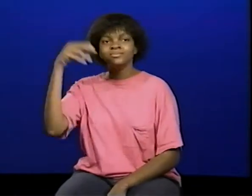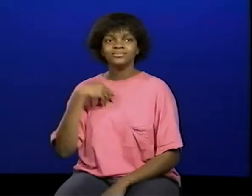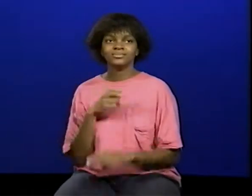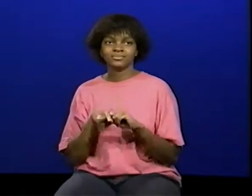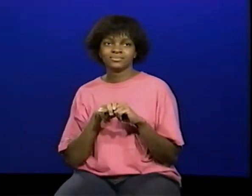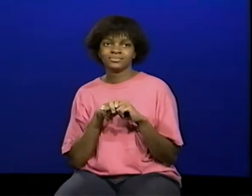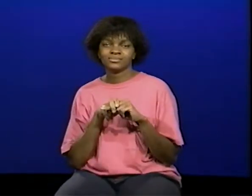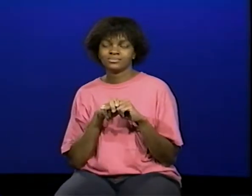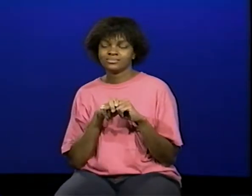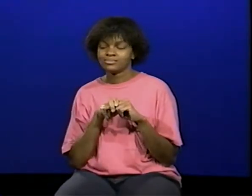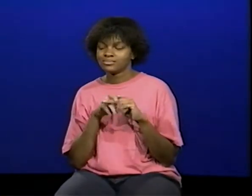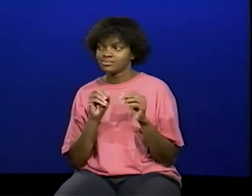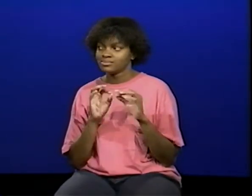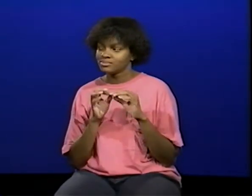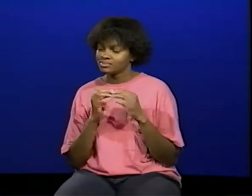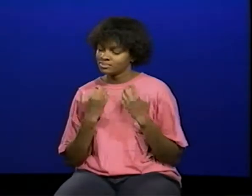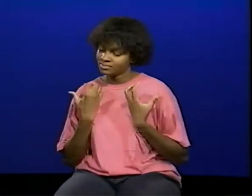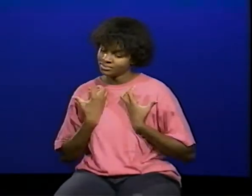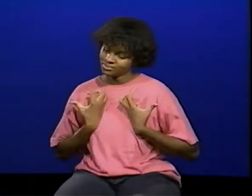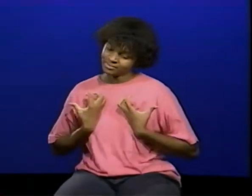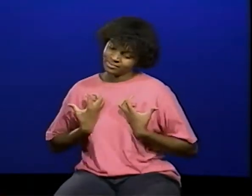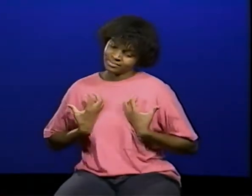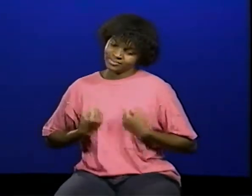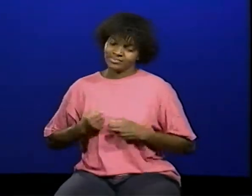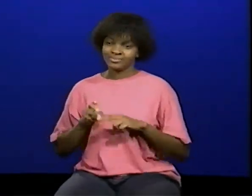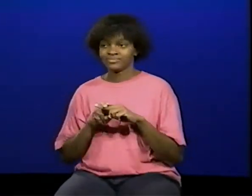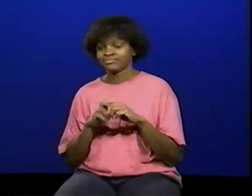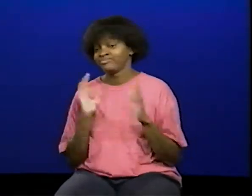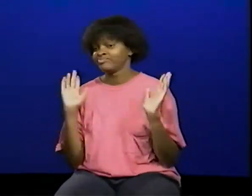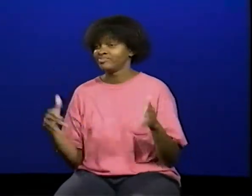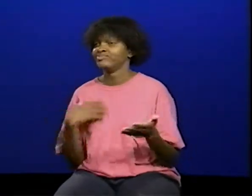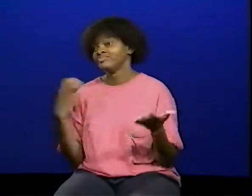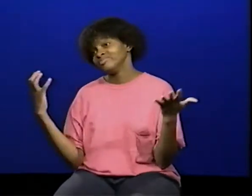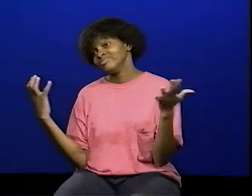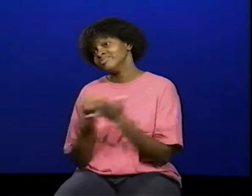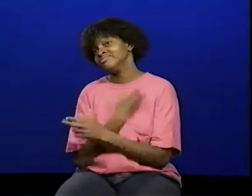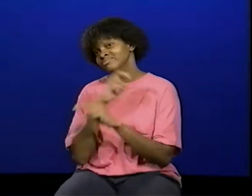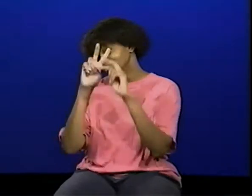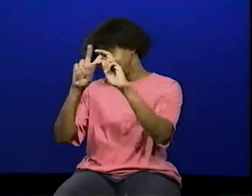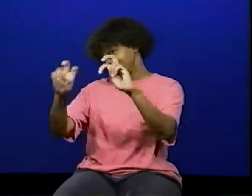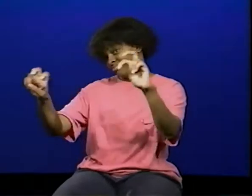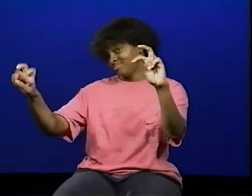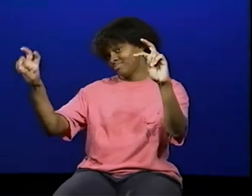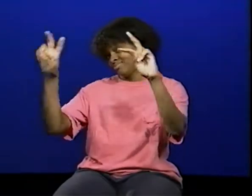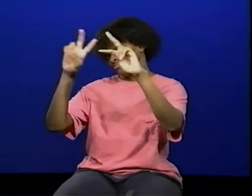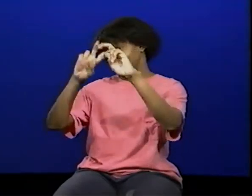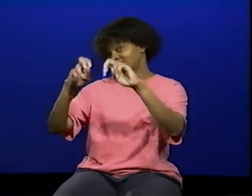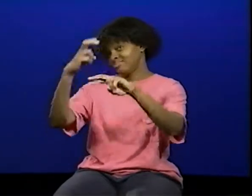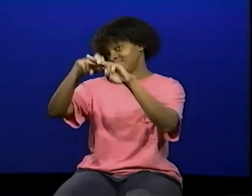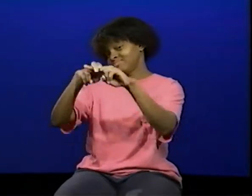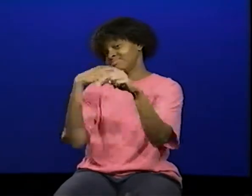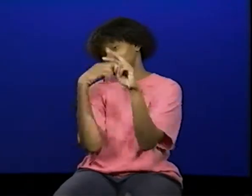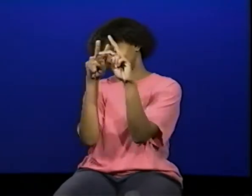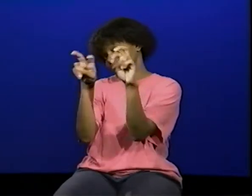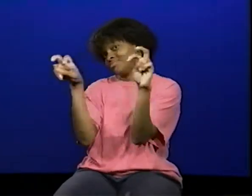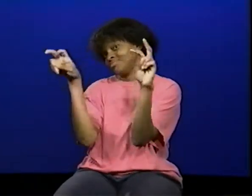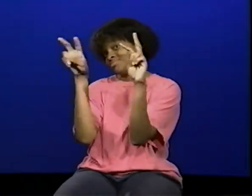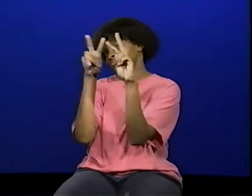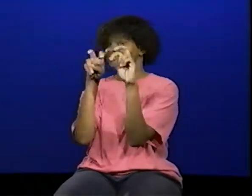the interpreter, but they said, "Wait a minute, we'll talk to you later." So, again, I sat there and just figured, well, I'll just have to deal